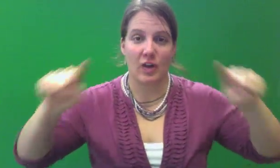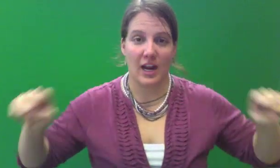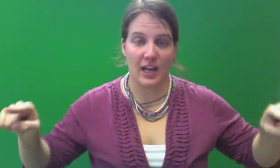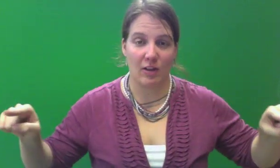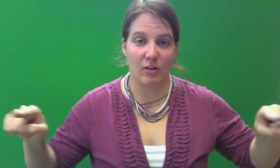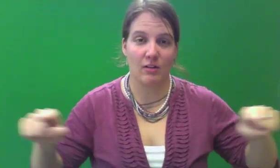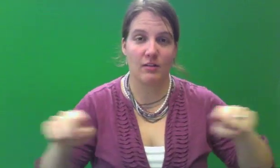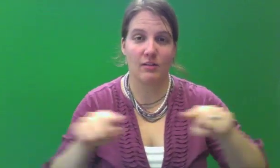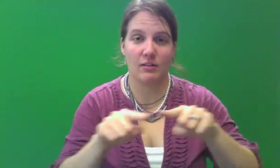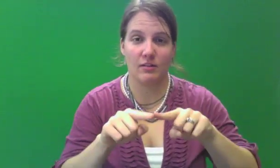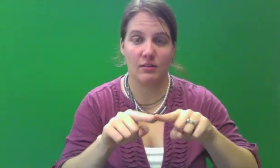triangle,